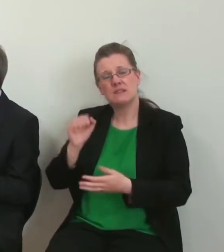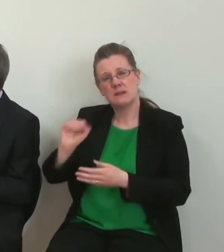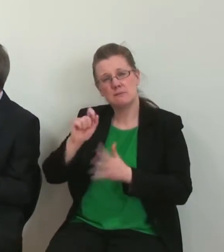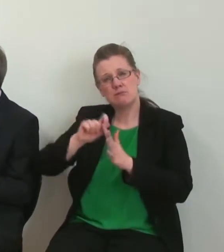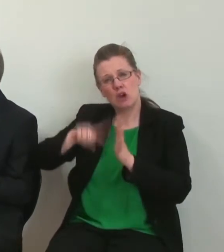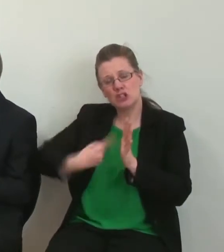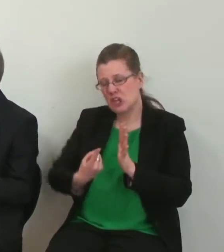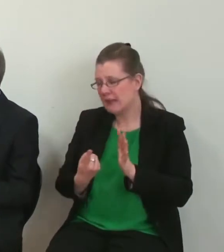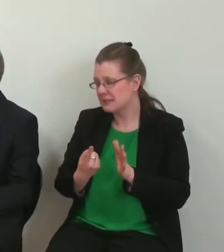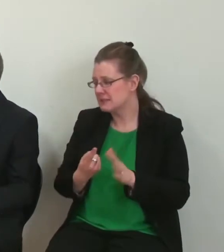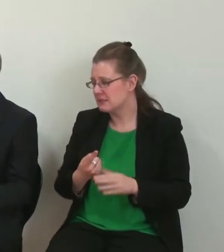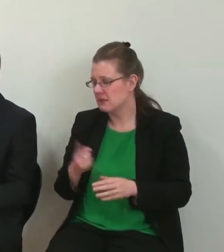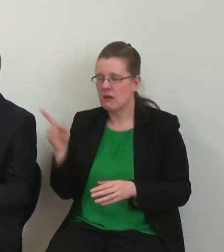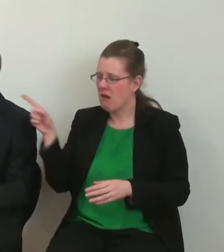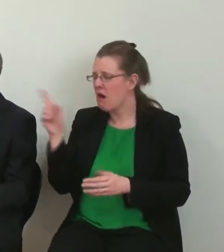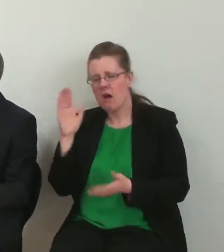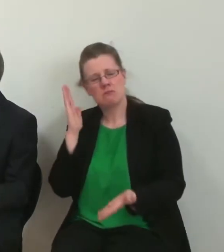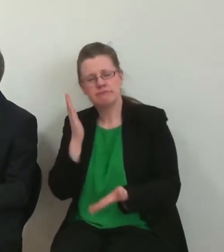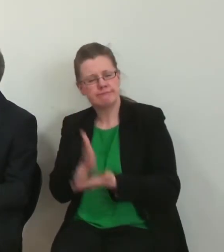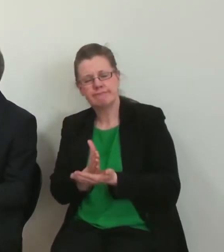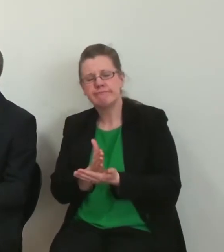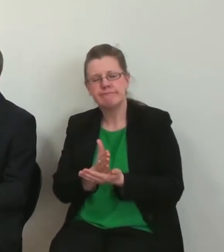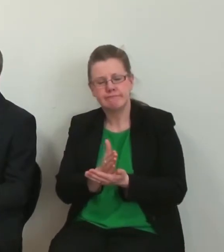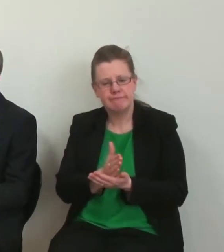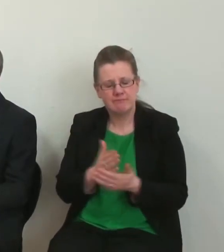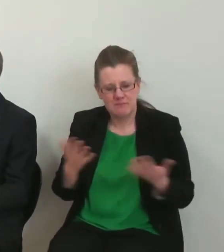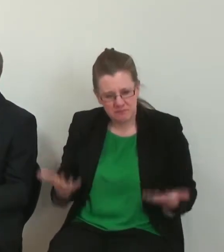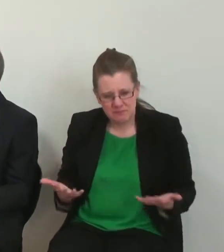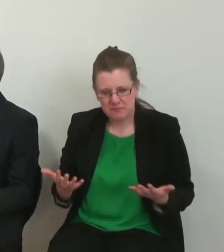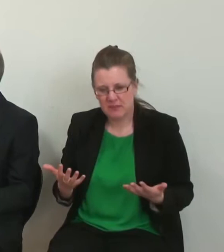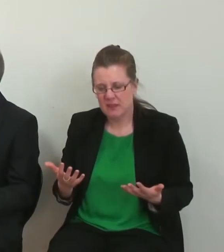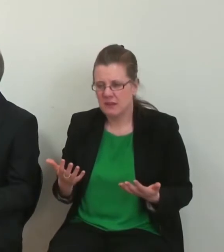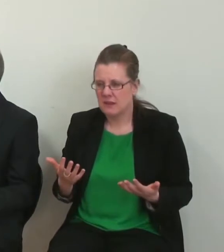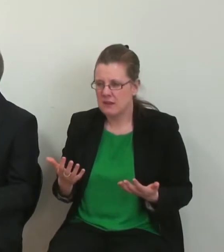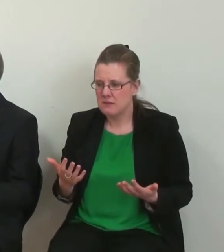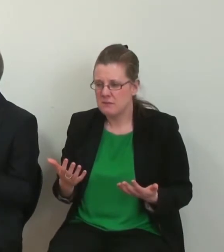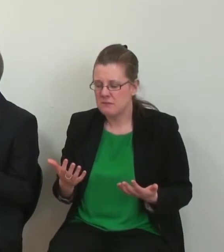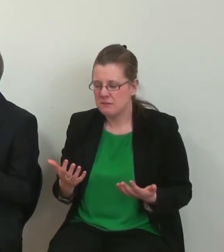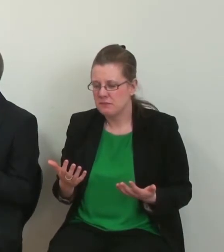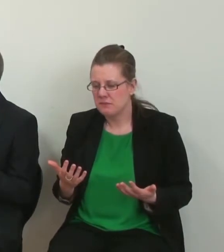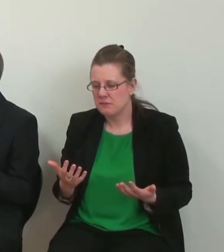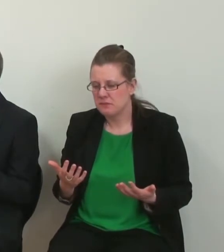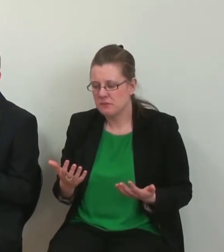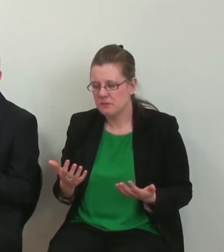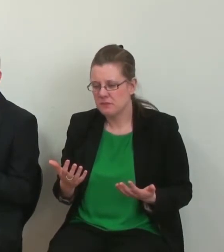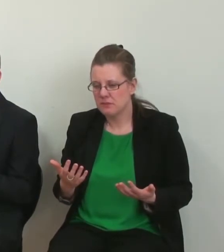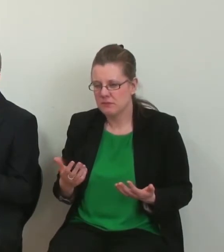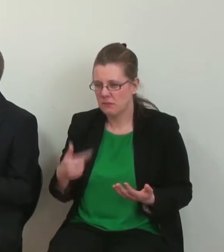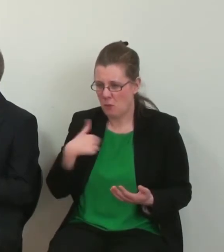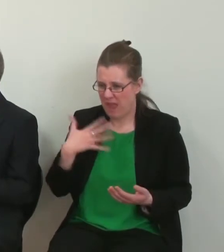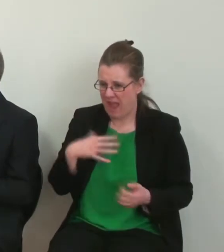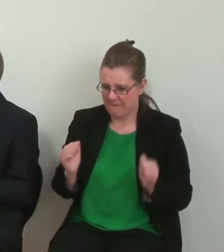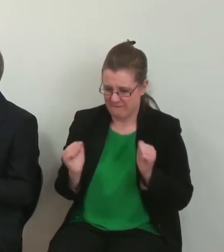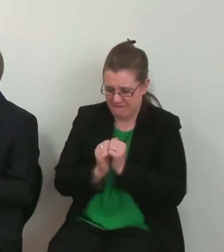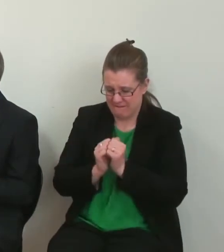been a key part of. Yeah, totally. I think so. It is about, it's not about having any set of answers for